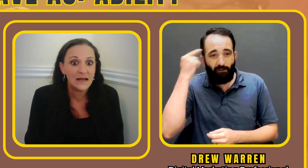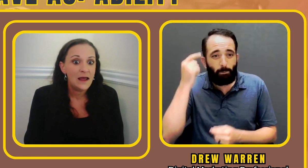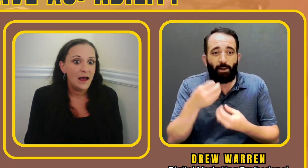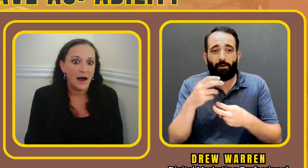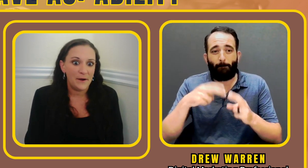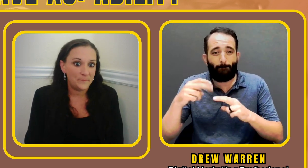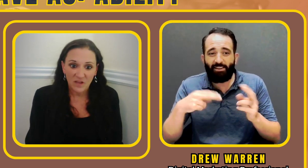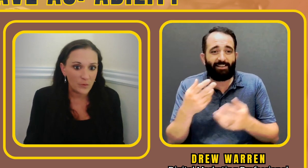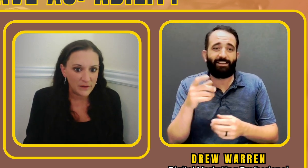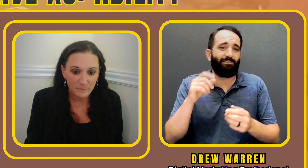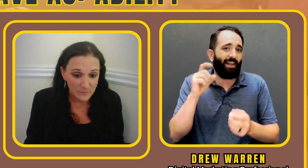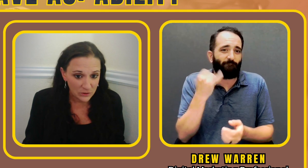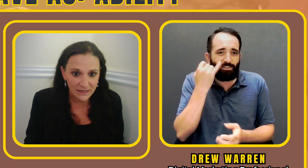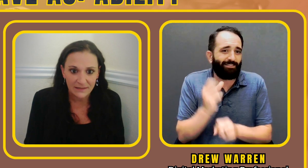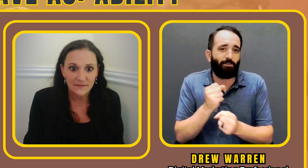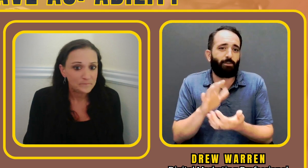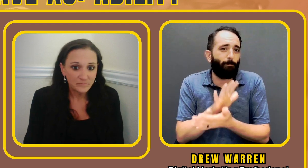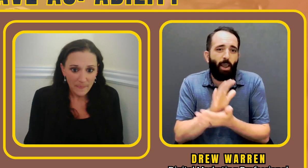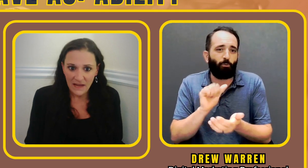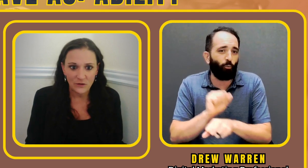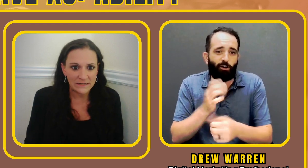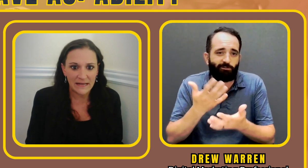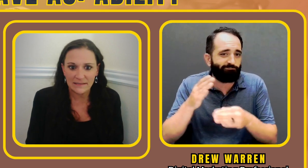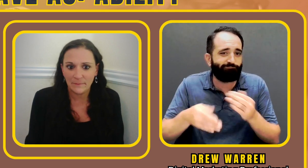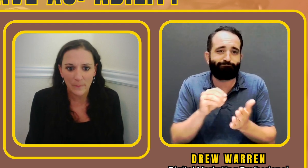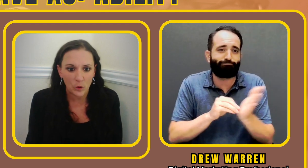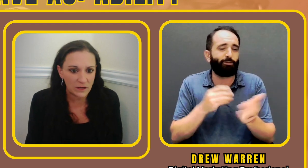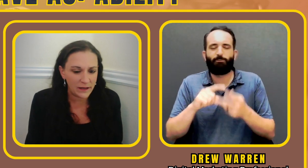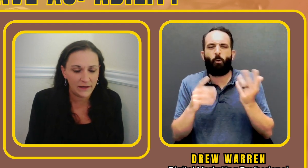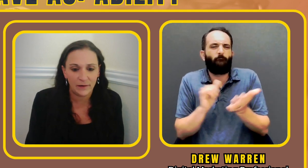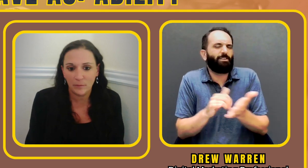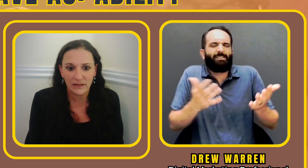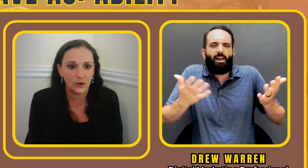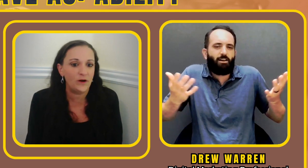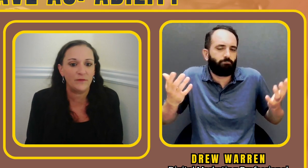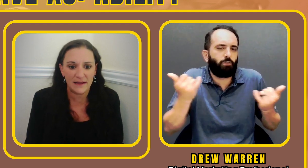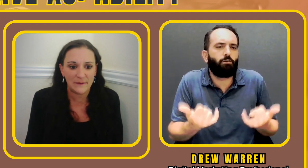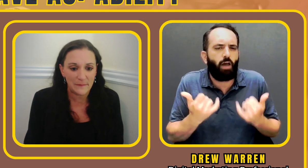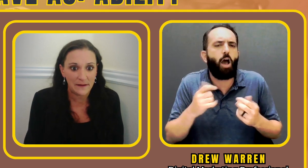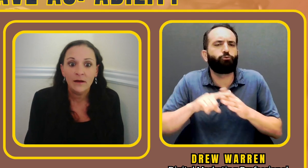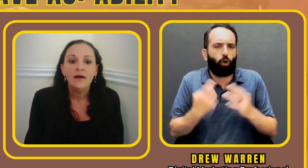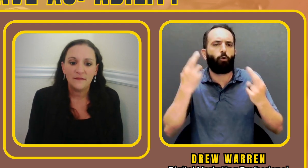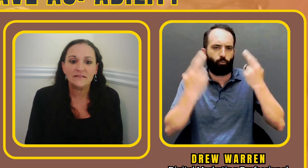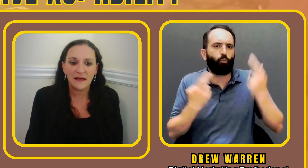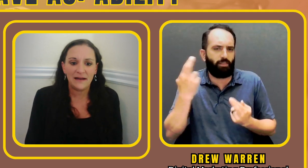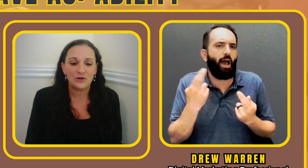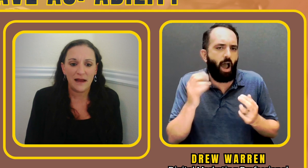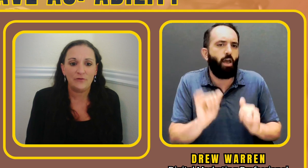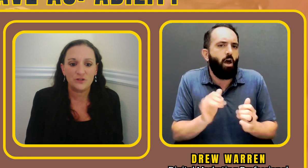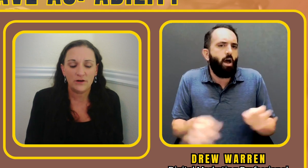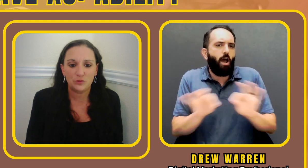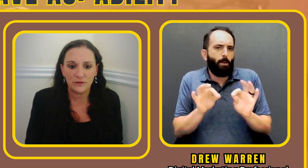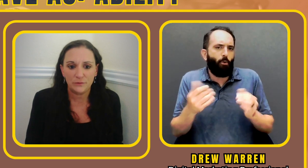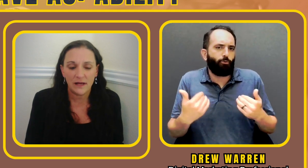offices, government buildings, if you need to get some paperwork done and completed or whatever the case might be, things of that nature.